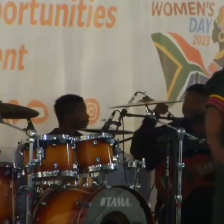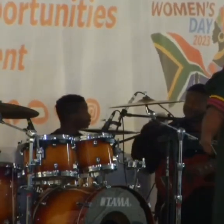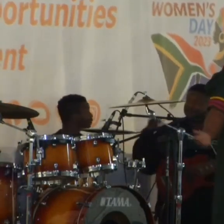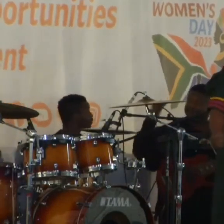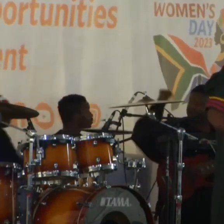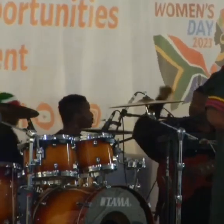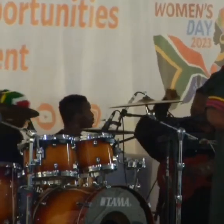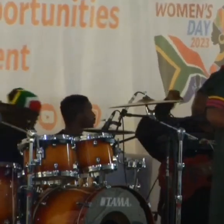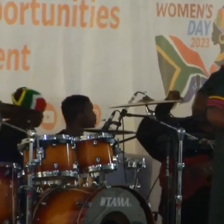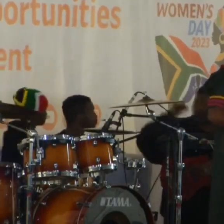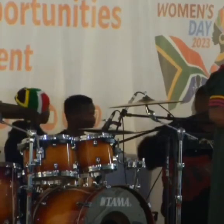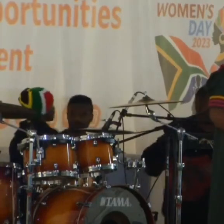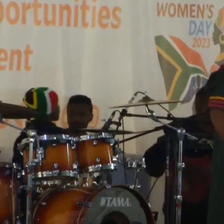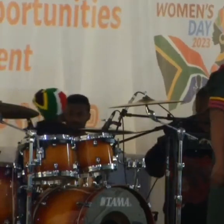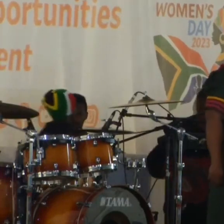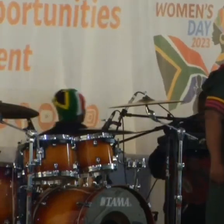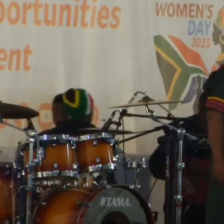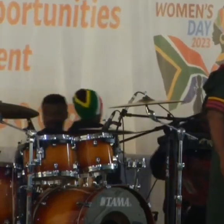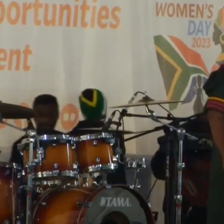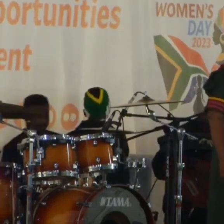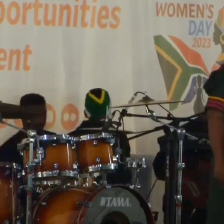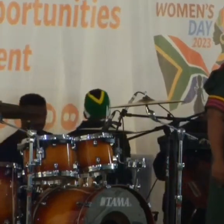I